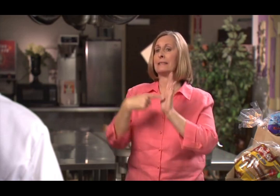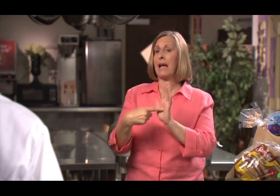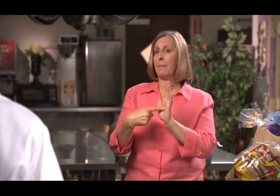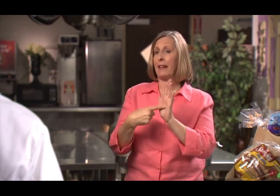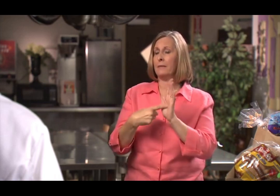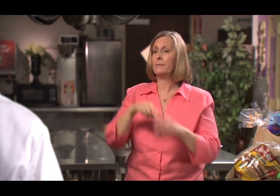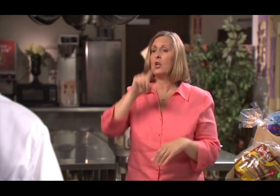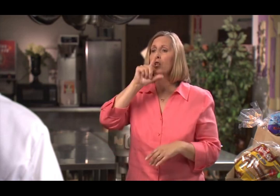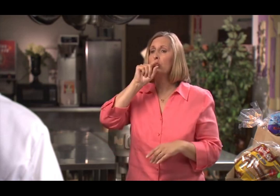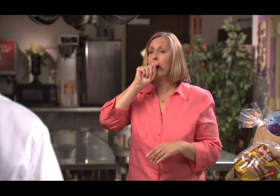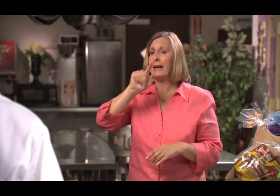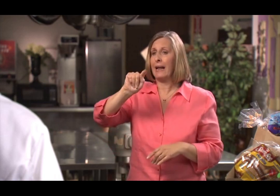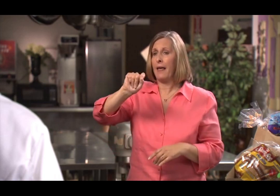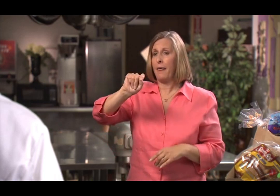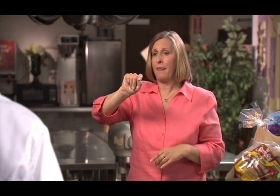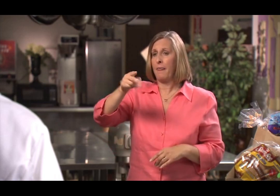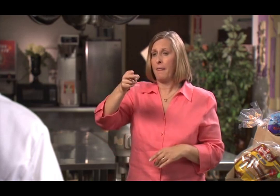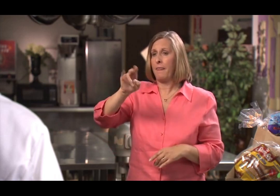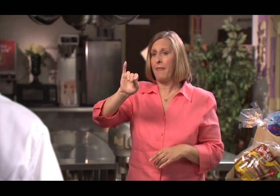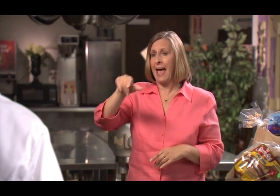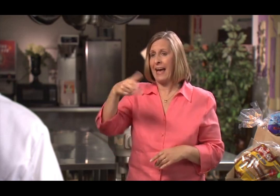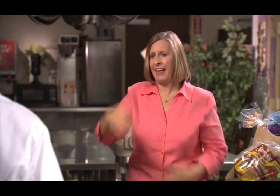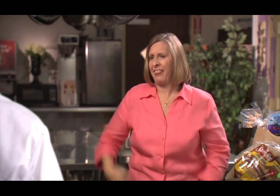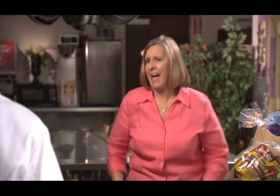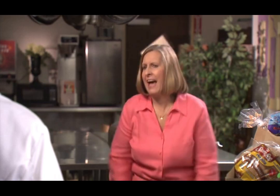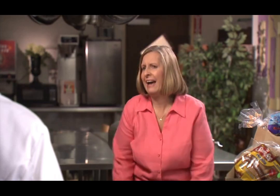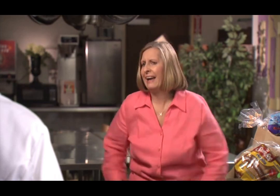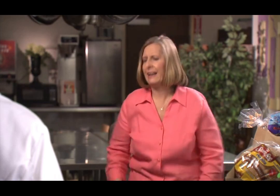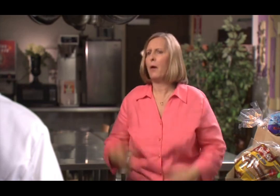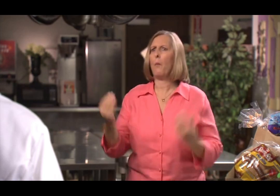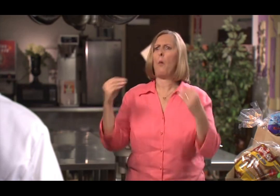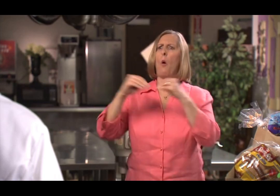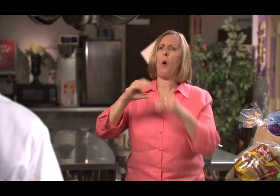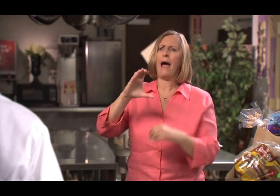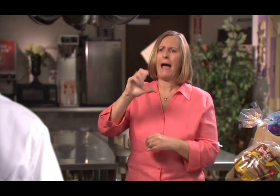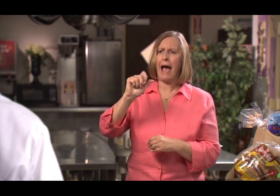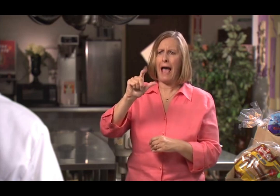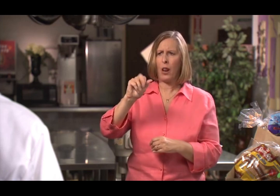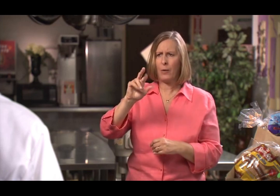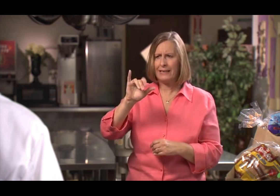For example, chicken thighs are higher in calories and fat than chicken breasts.